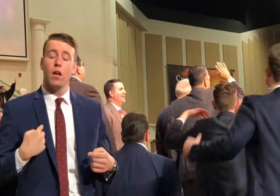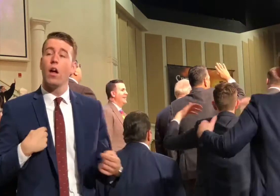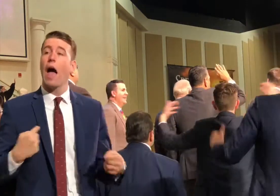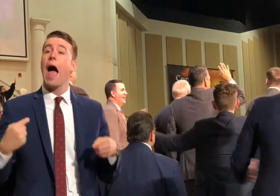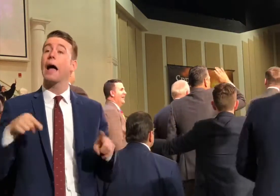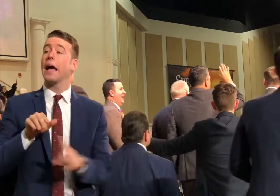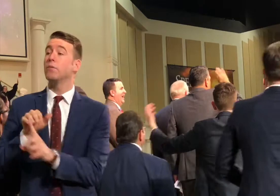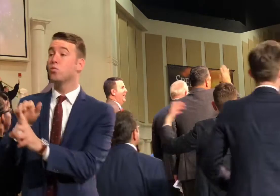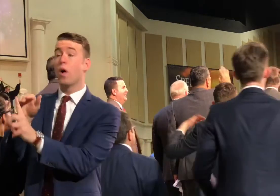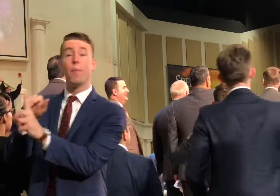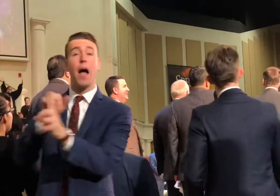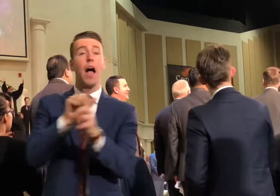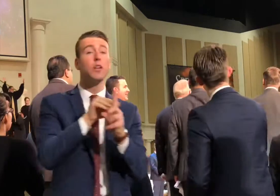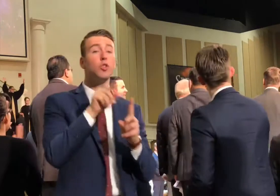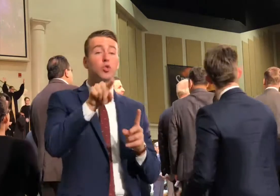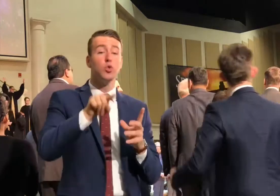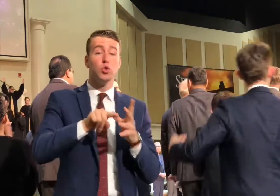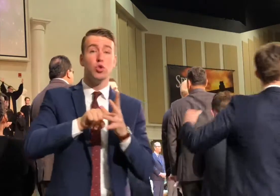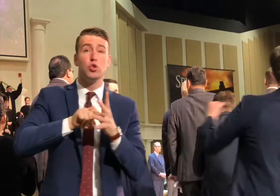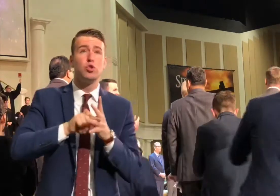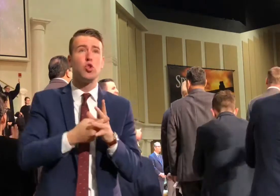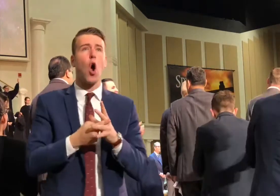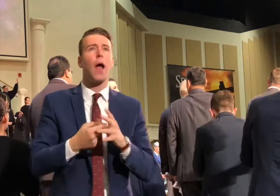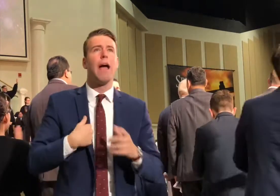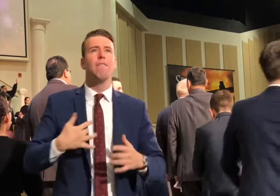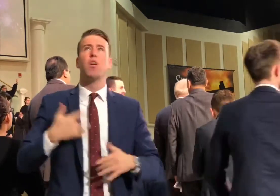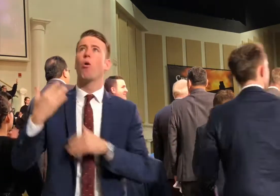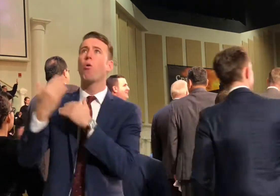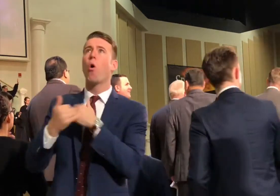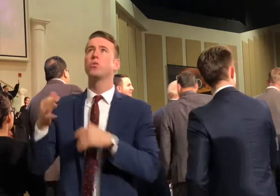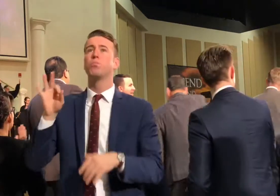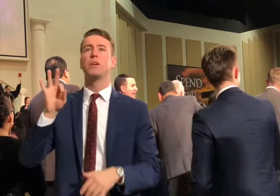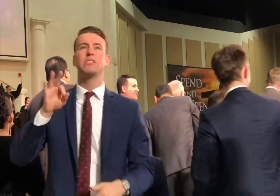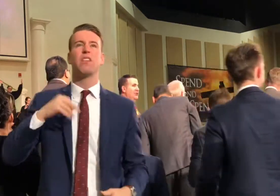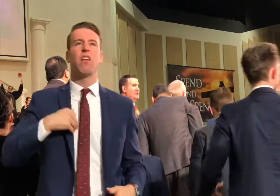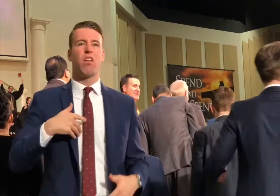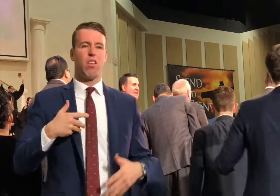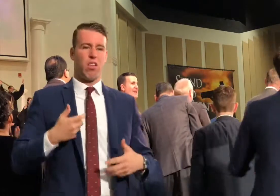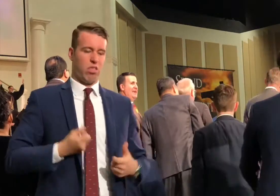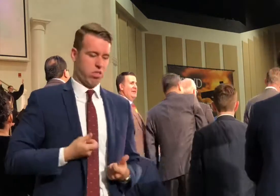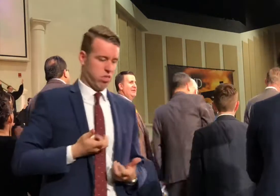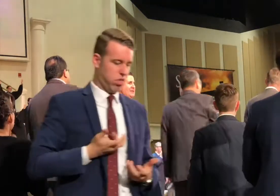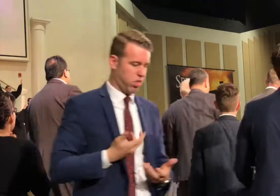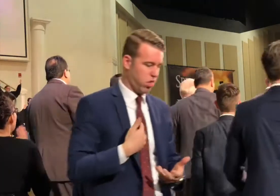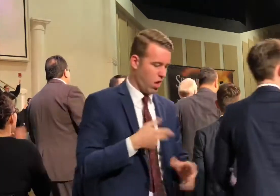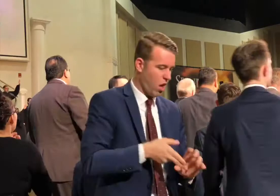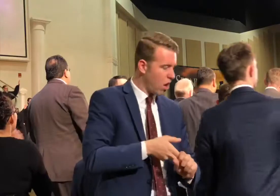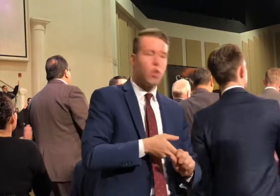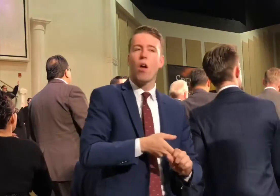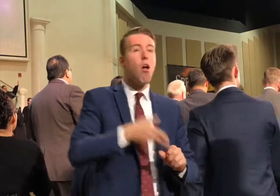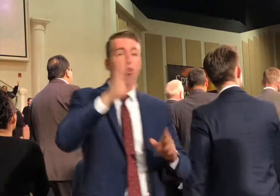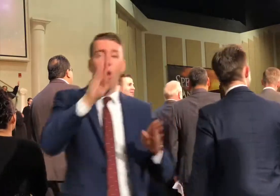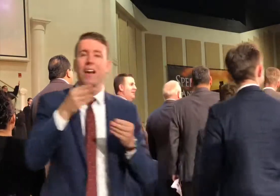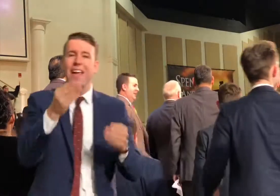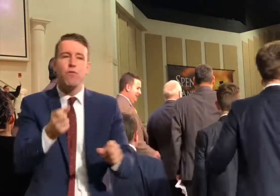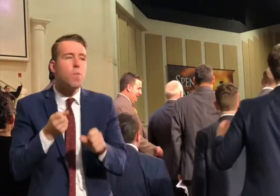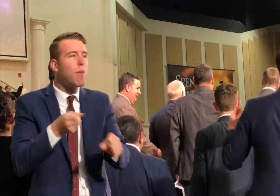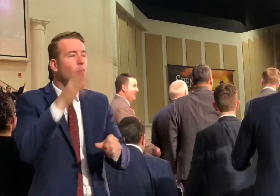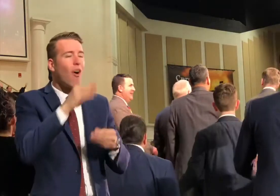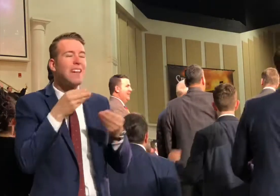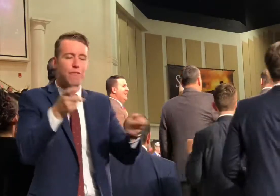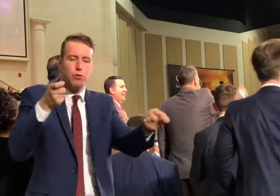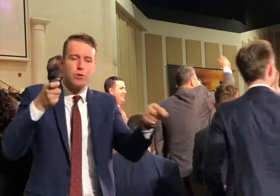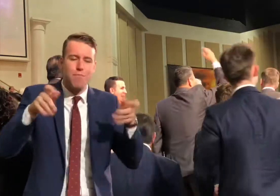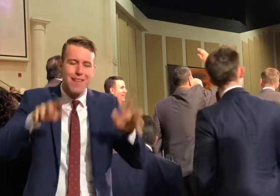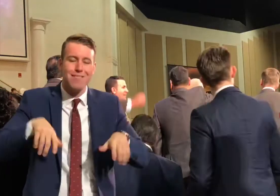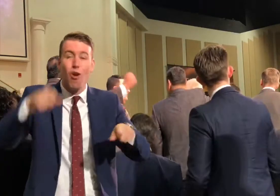I came to remind you of why you started preaching in the first place. God gave you dominion. God gave you power. God